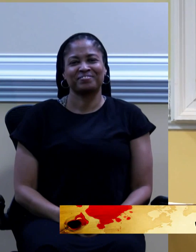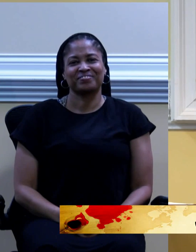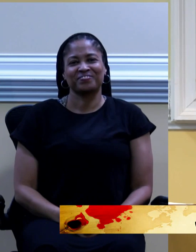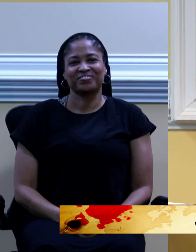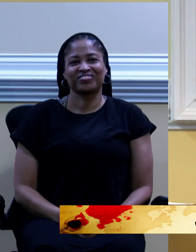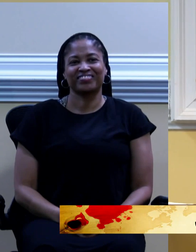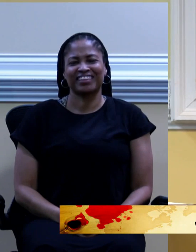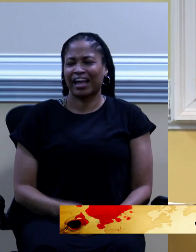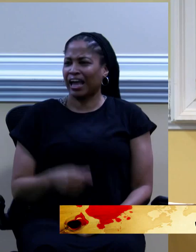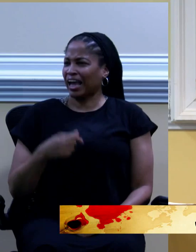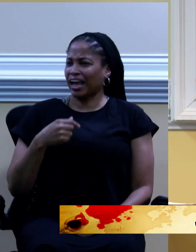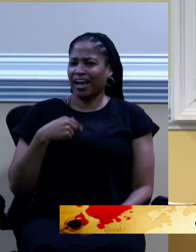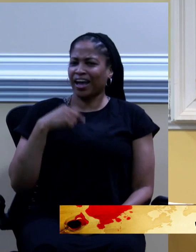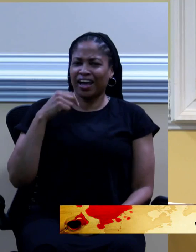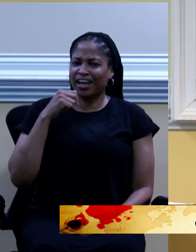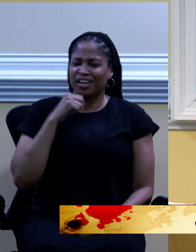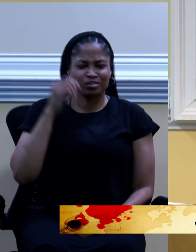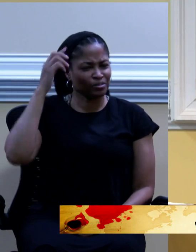And I don't think I had the mask.